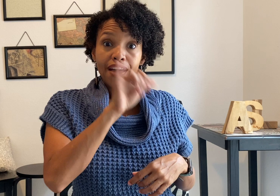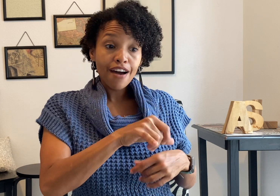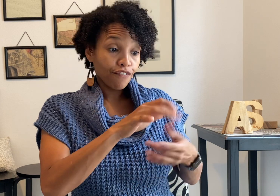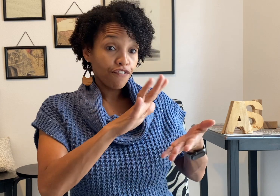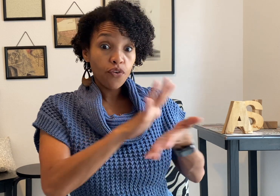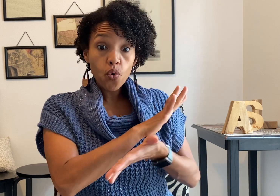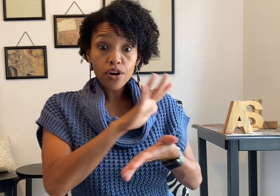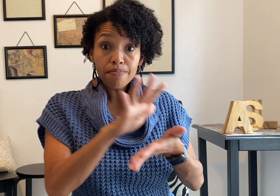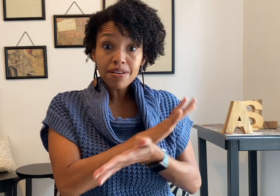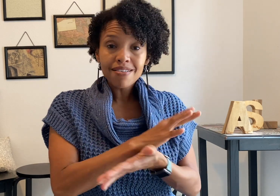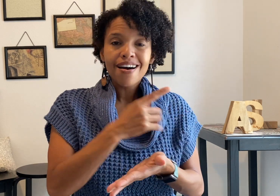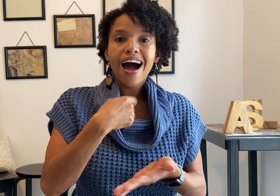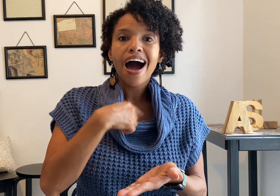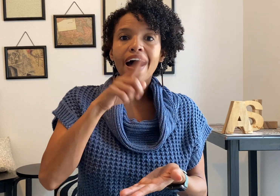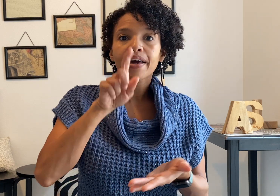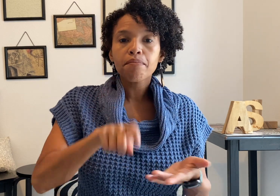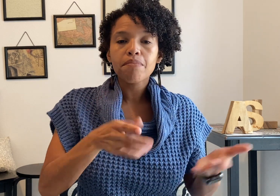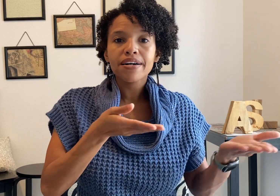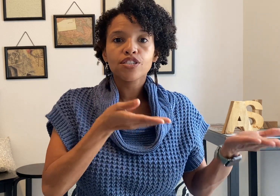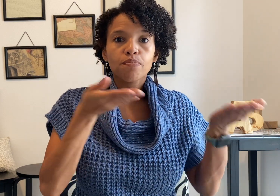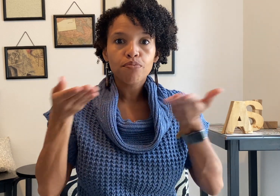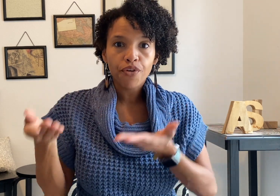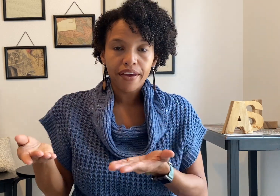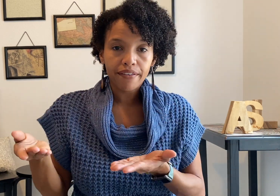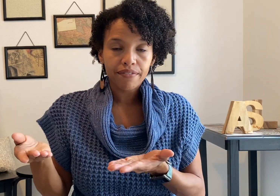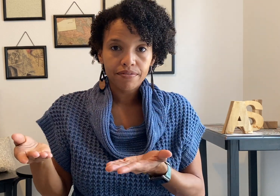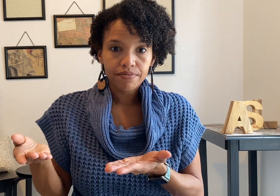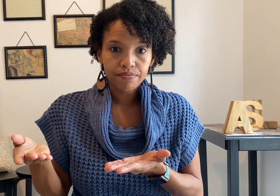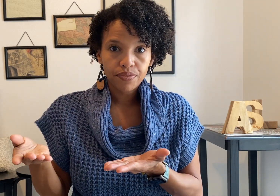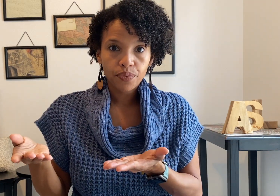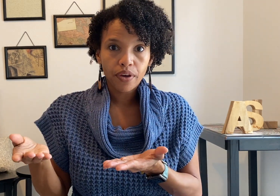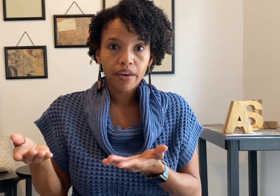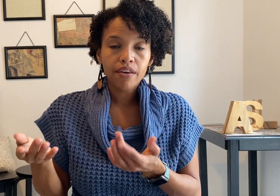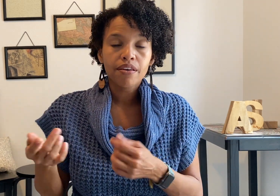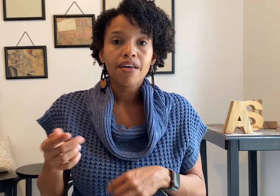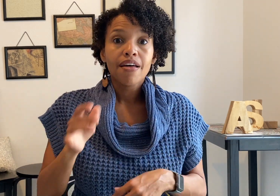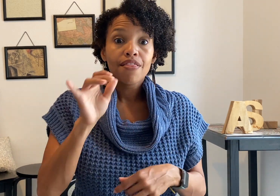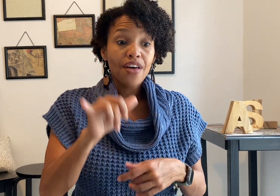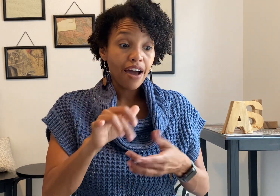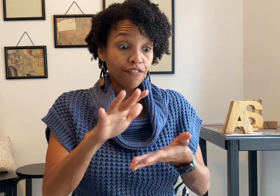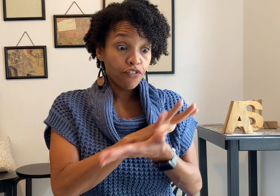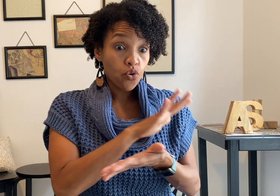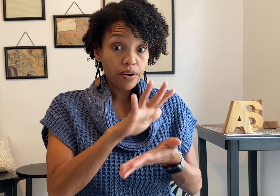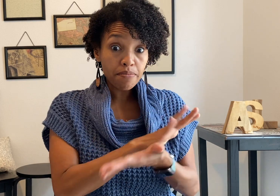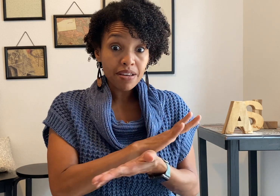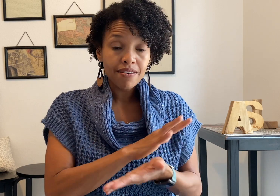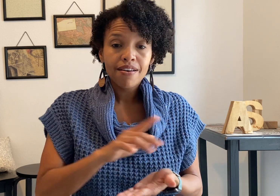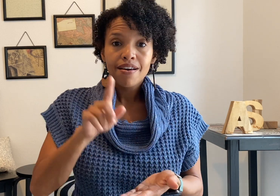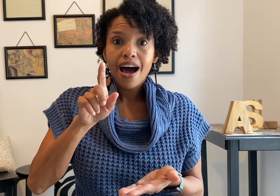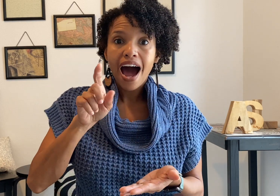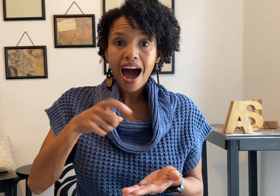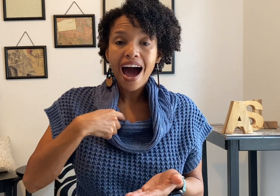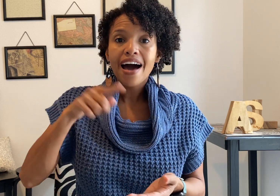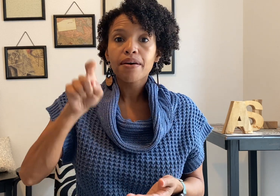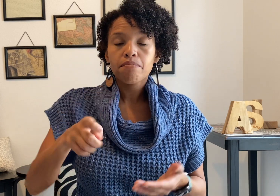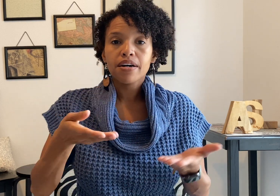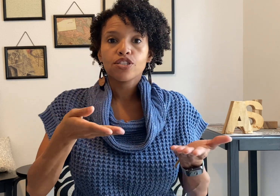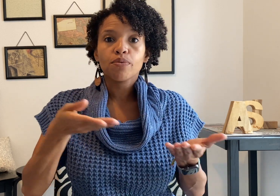That form I must bring, okay? That form I must